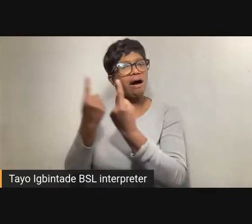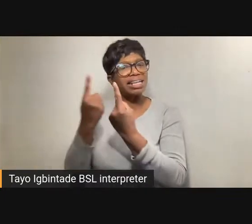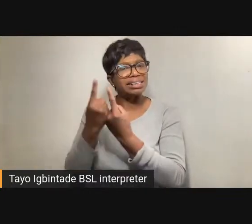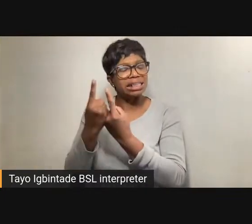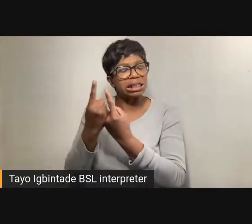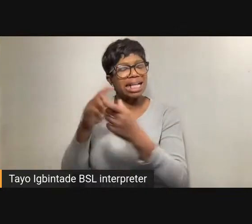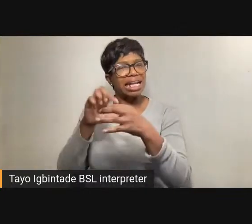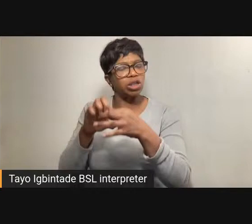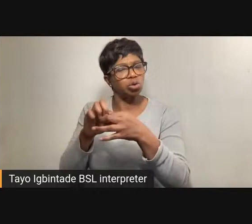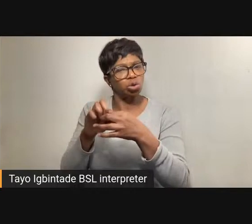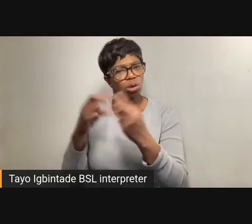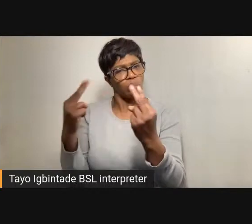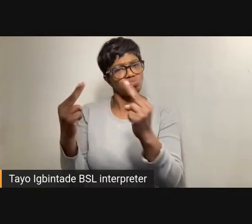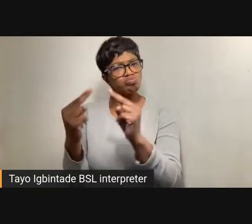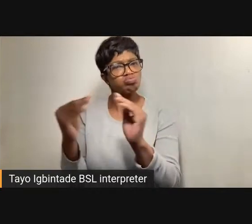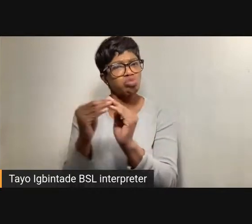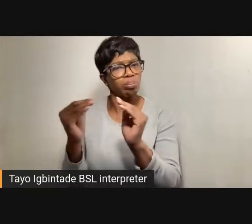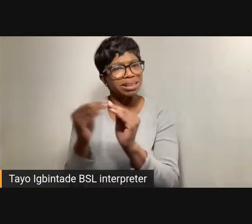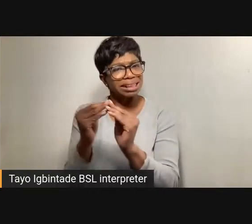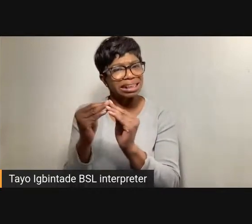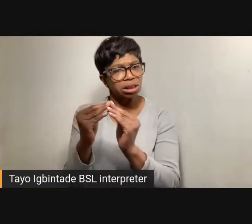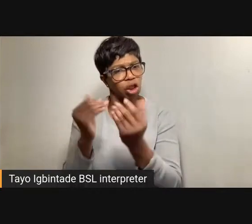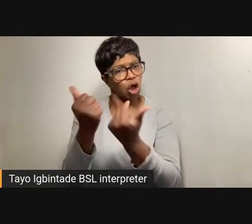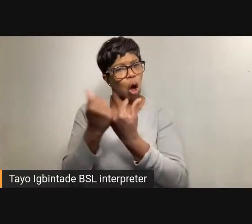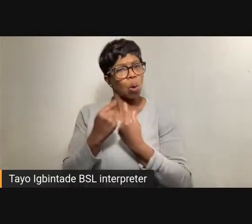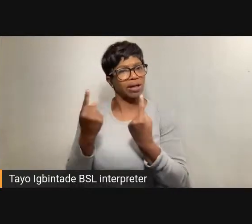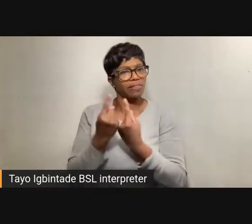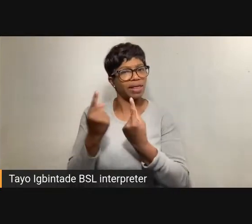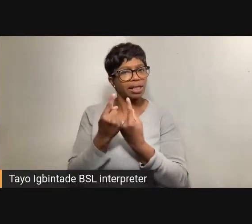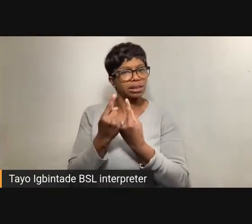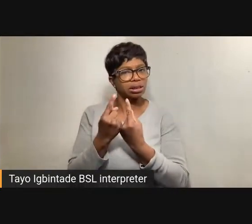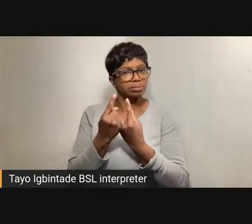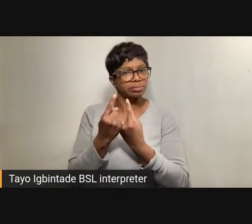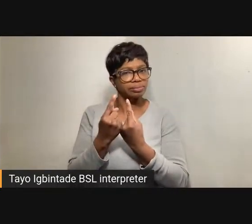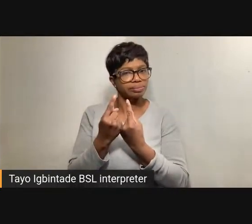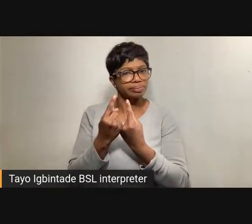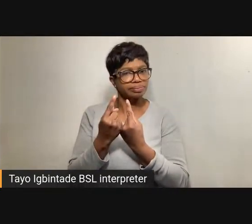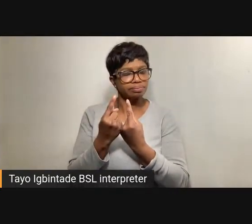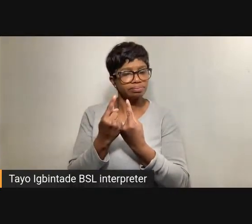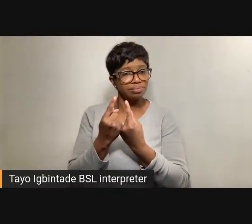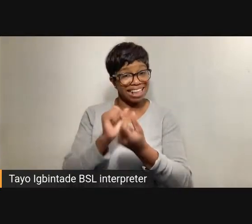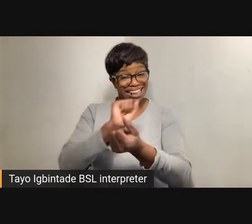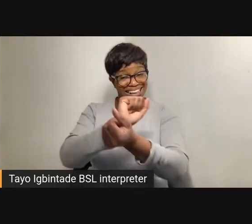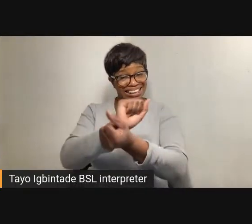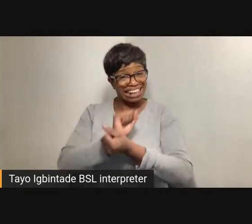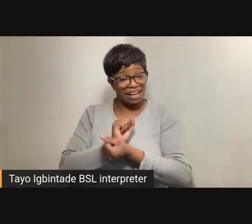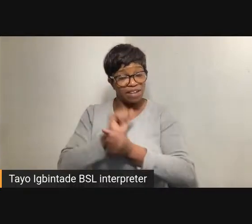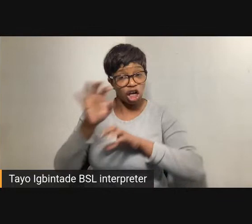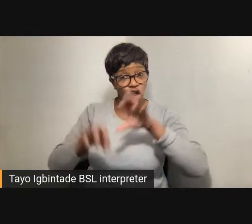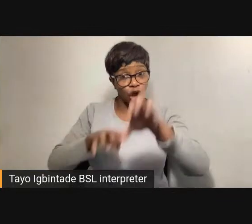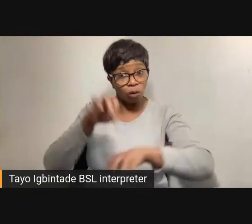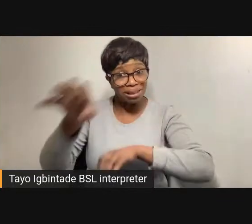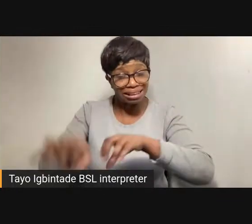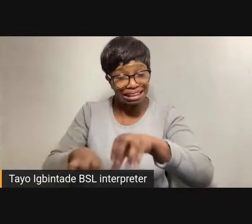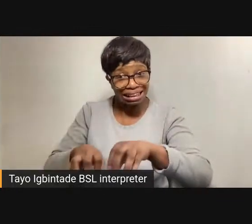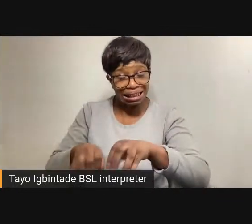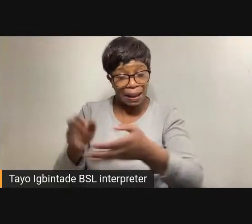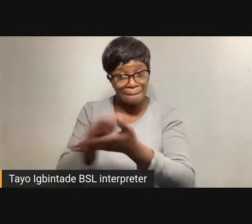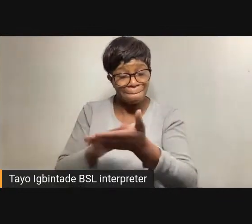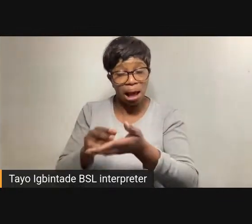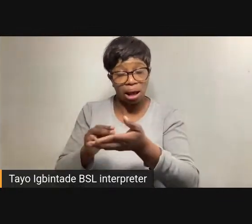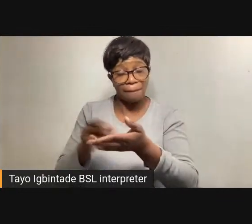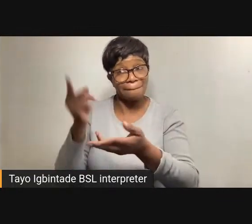ownership. For slavery and colonialism did more than take life and resources.